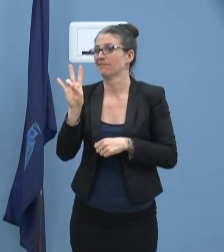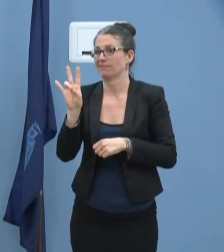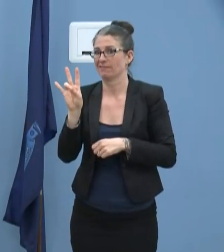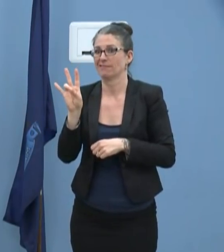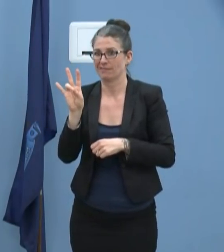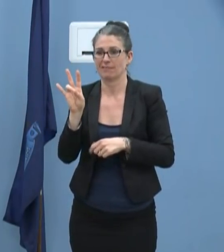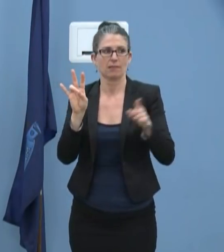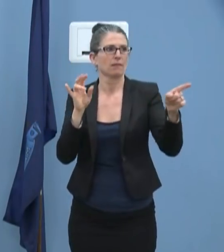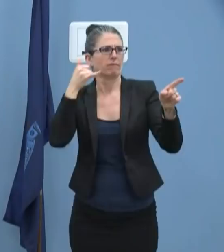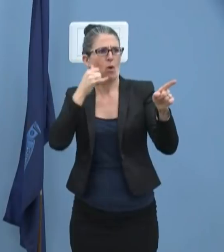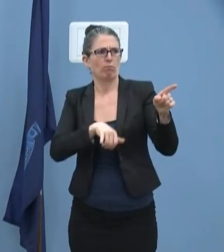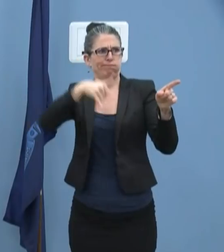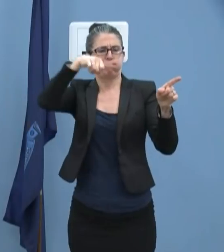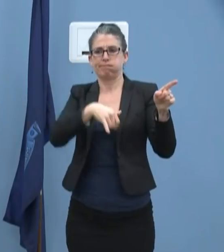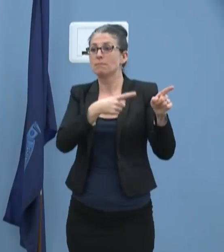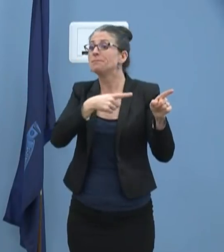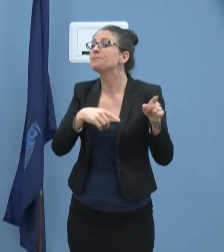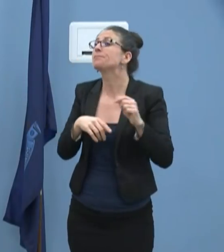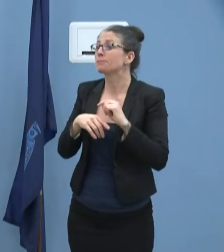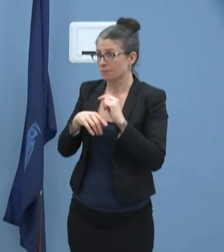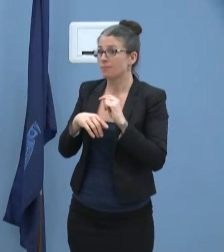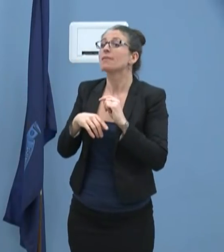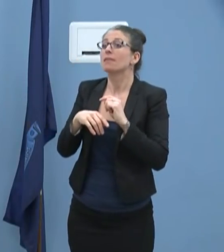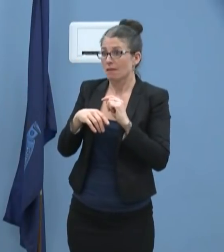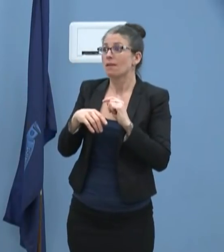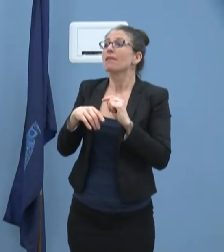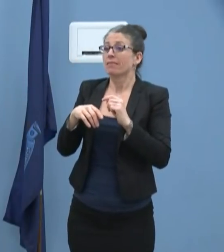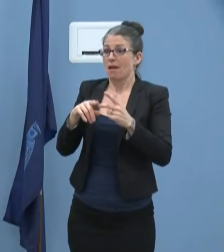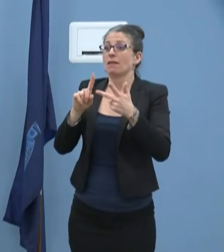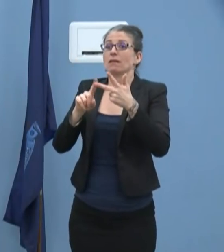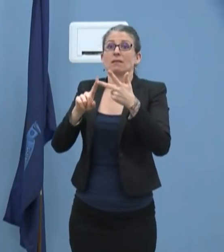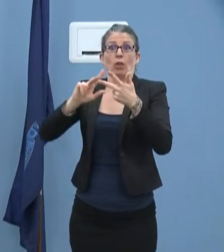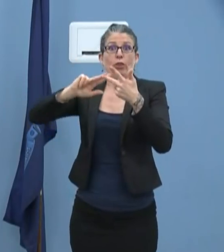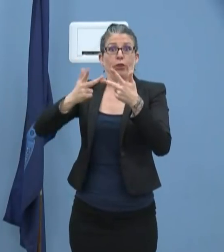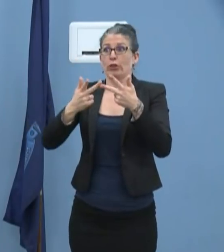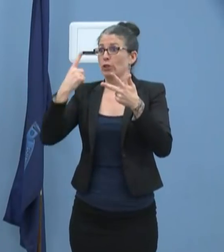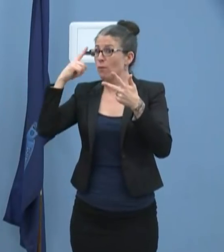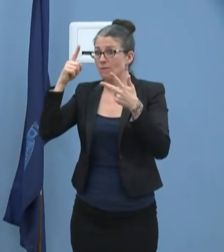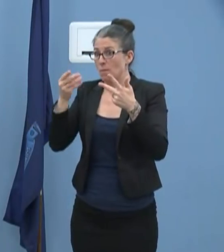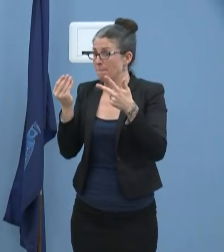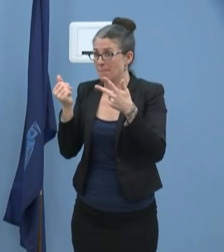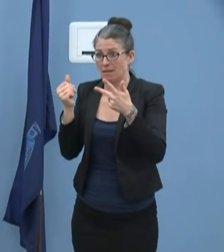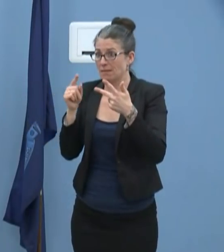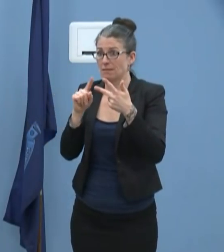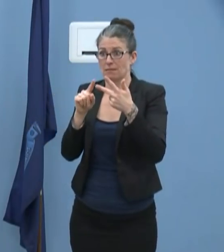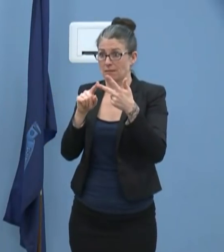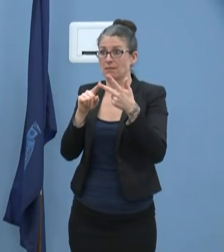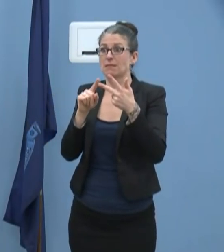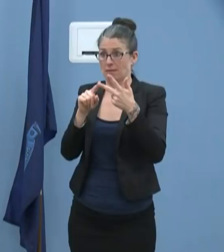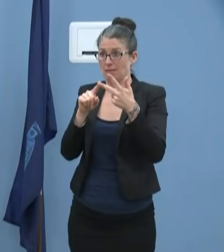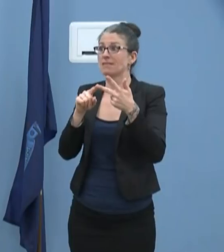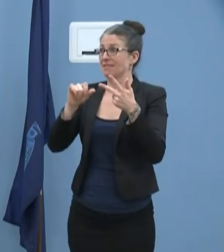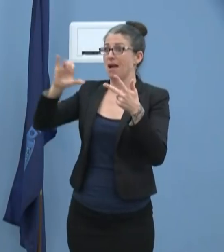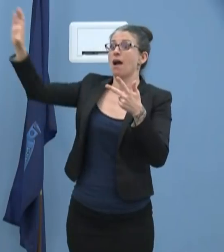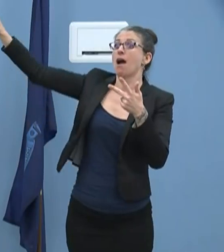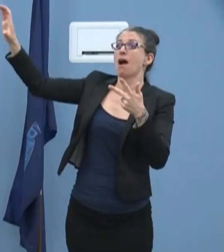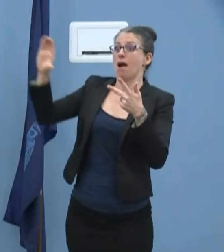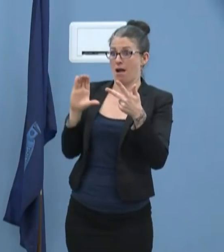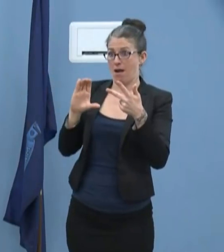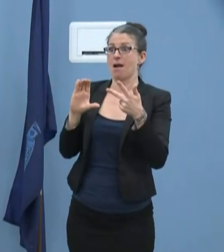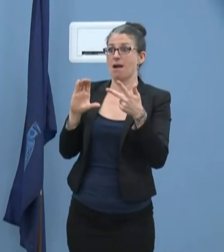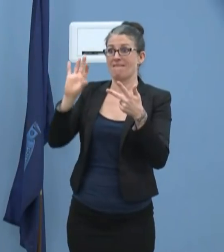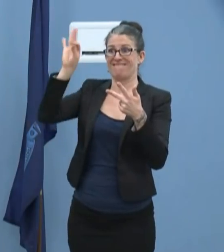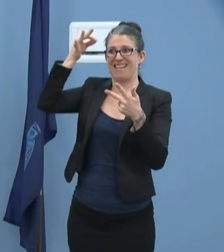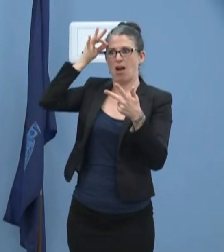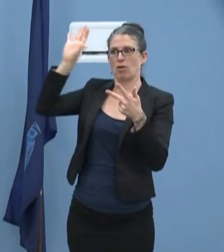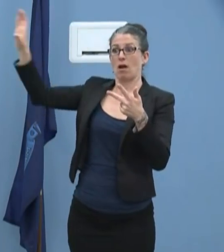to use that funding to supplement or fill in the gaps that may exist from the federal funding that the state of Maine